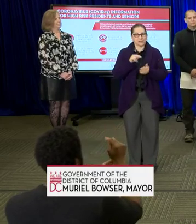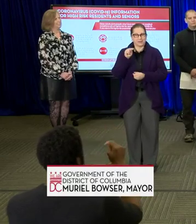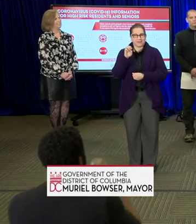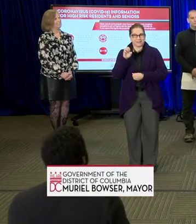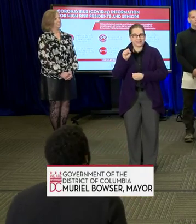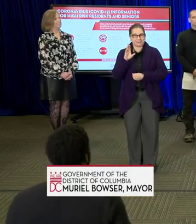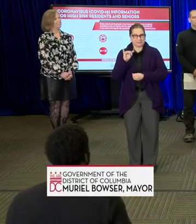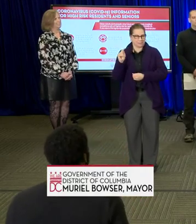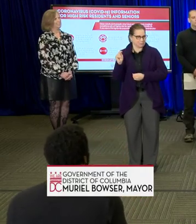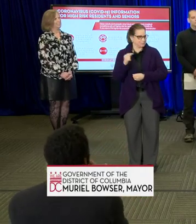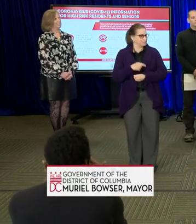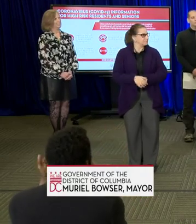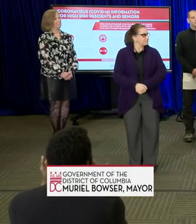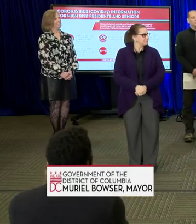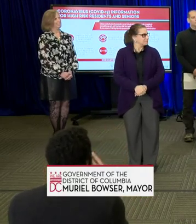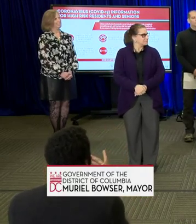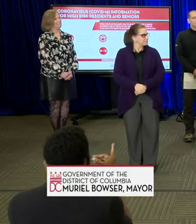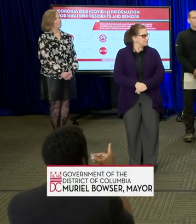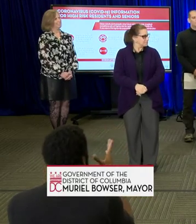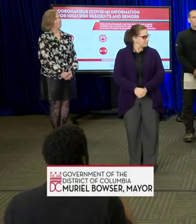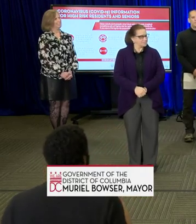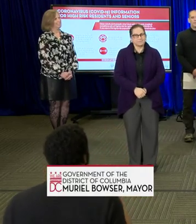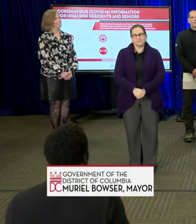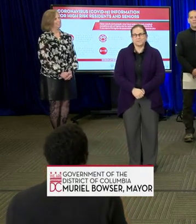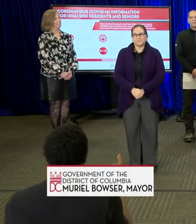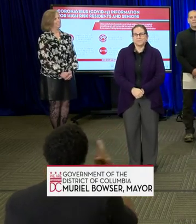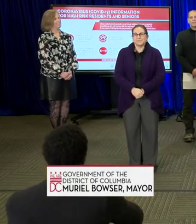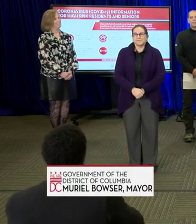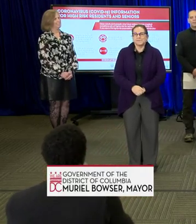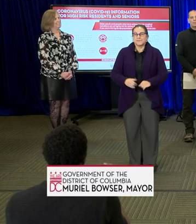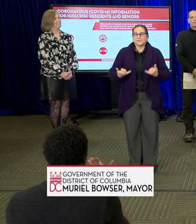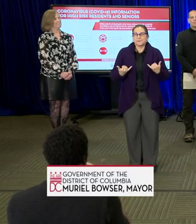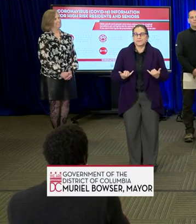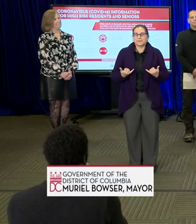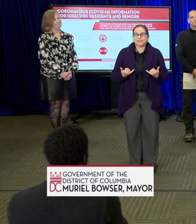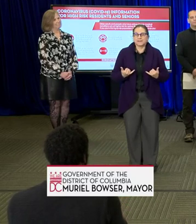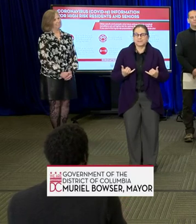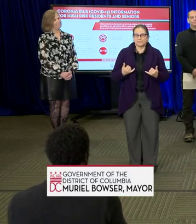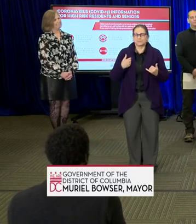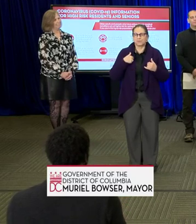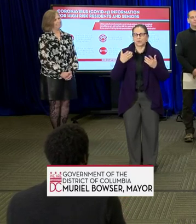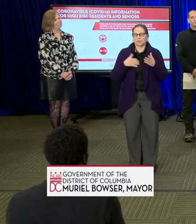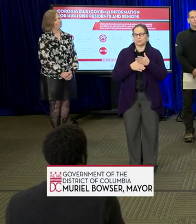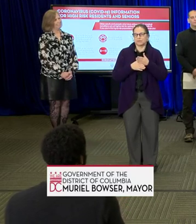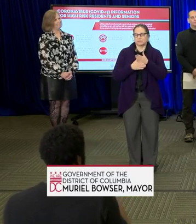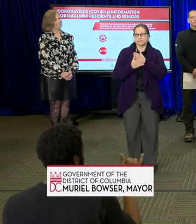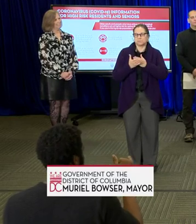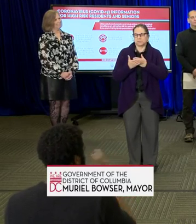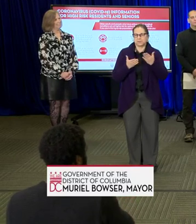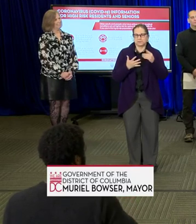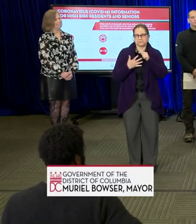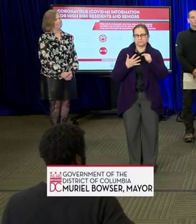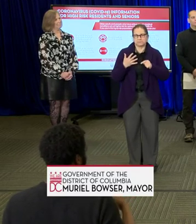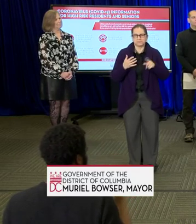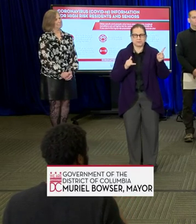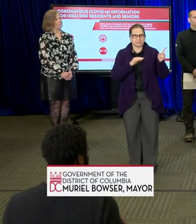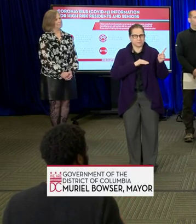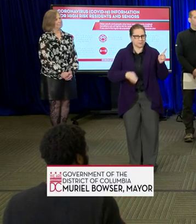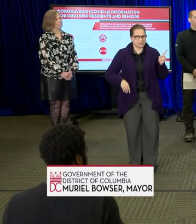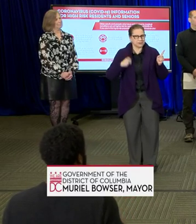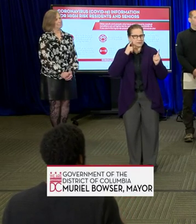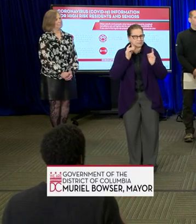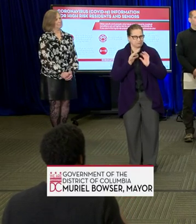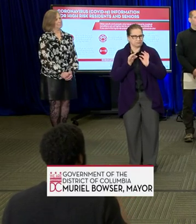Thank you, Director Rodriguez. Today we want to be able to share, as the Mayor has done, and reiterate